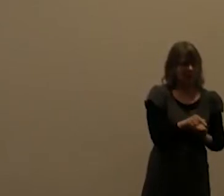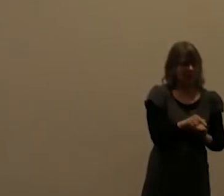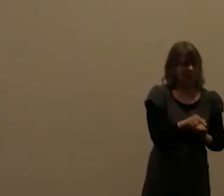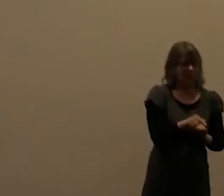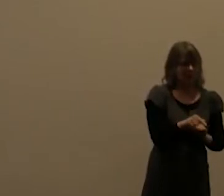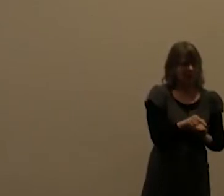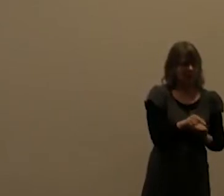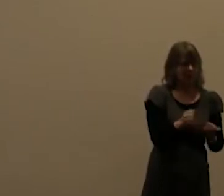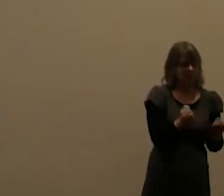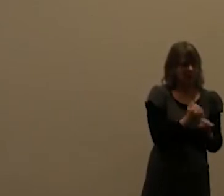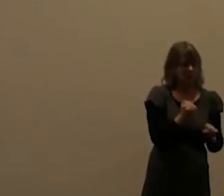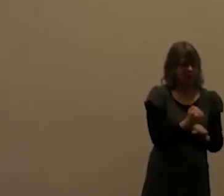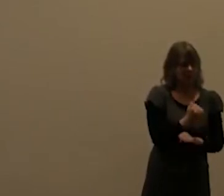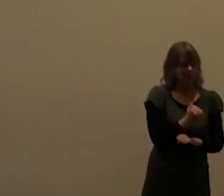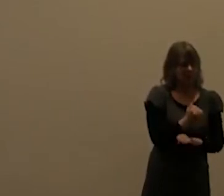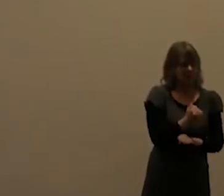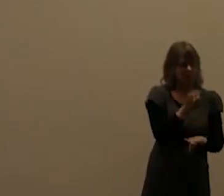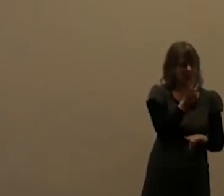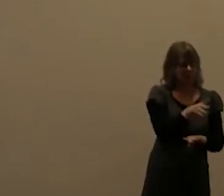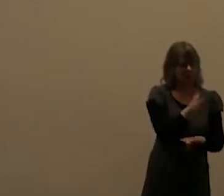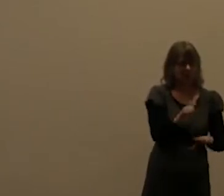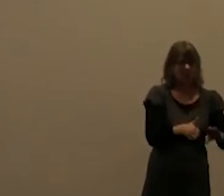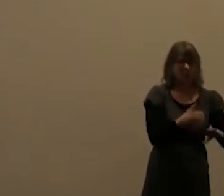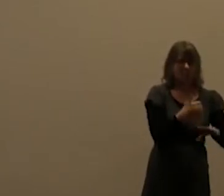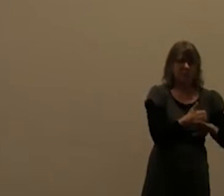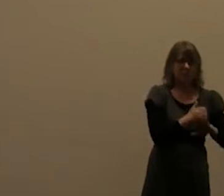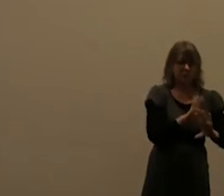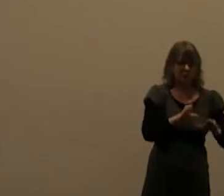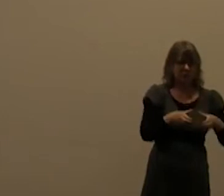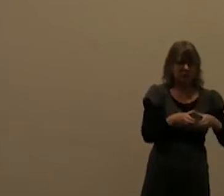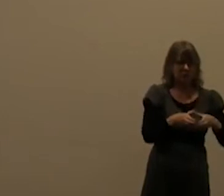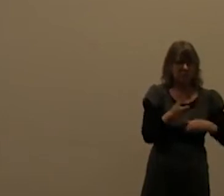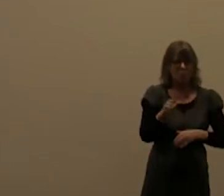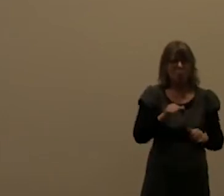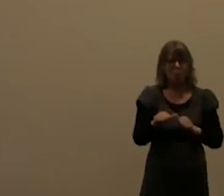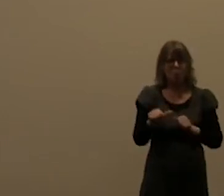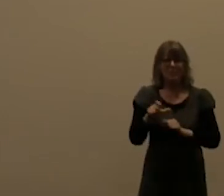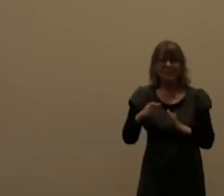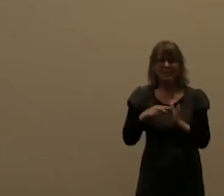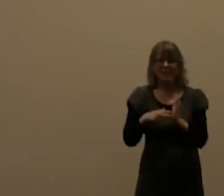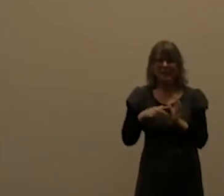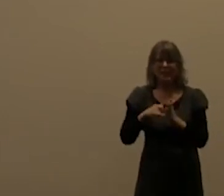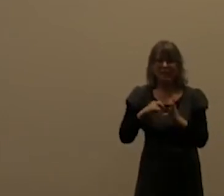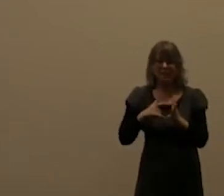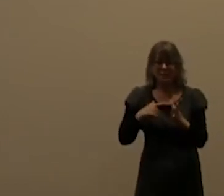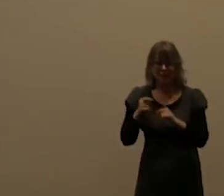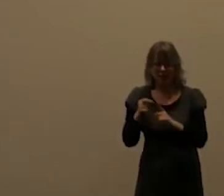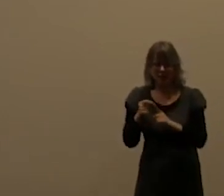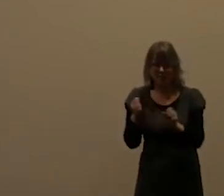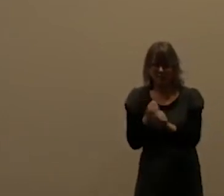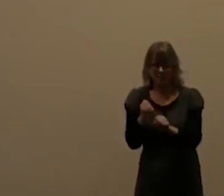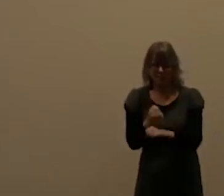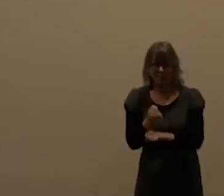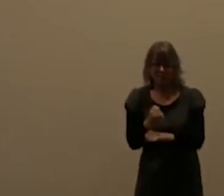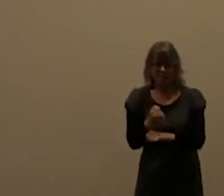building as a database as a team rather than building like the canvas? I mean, what sort of guidance